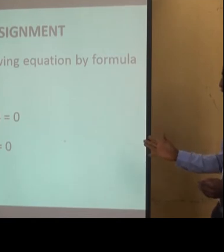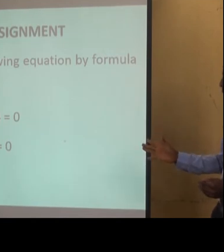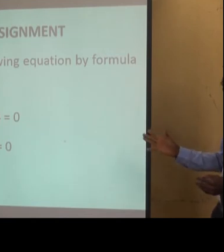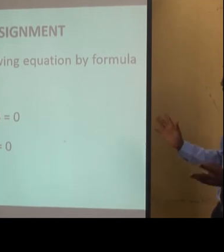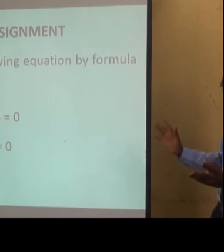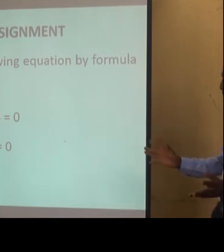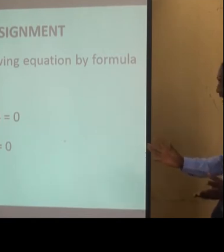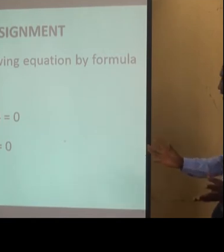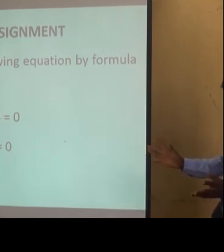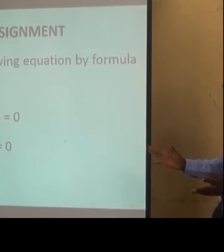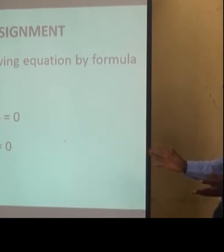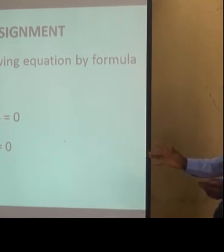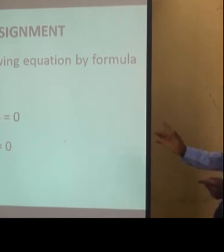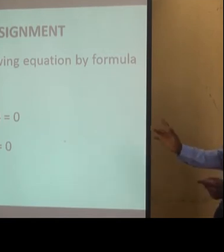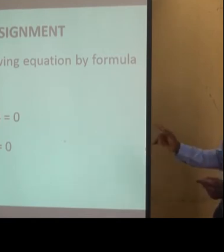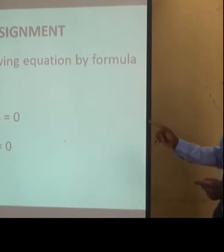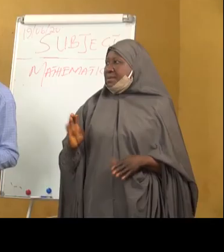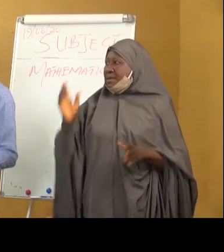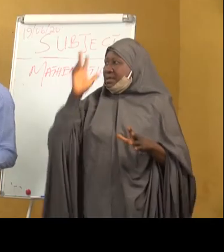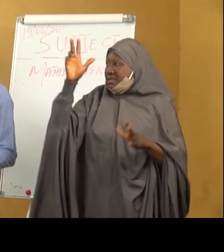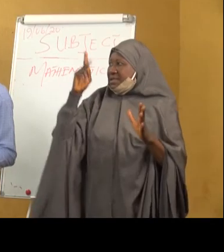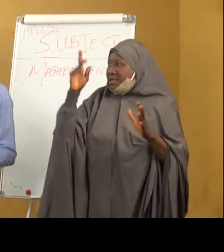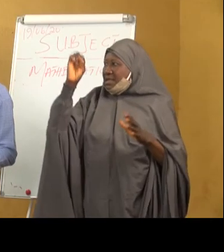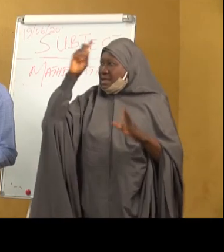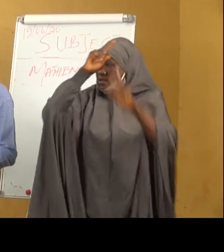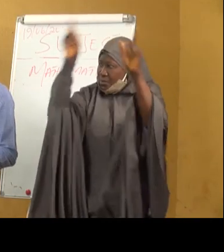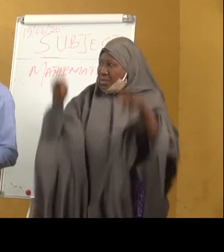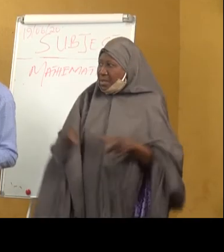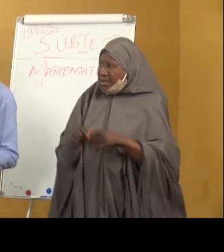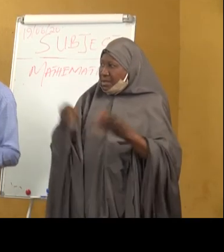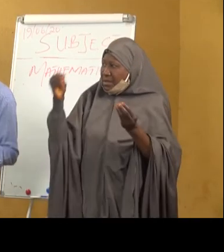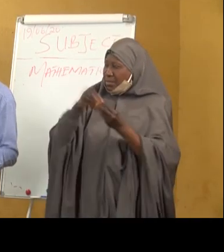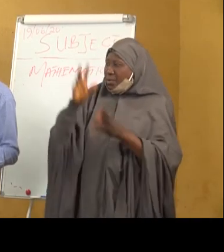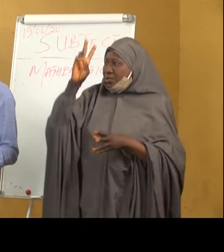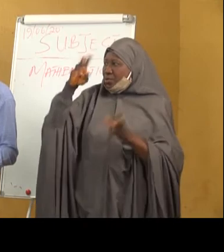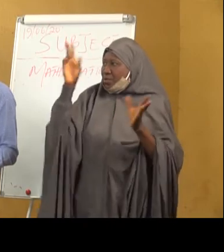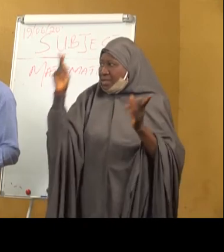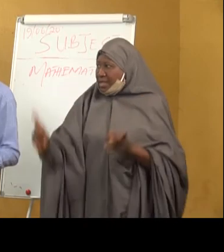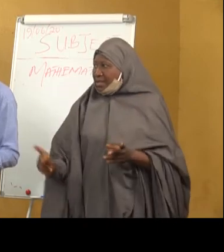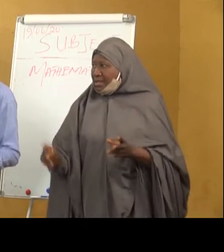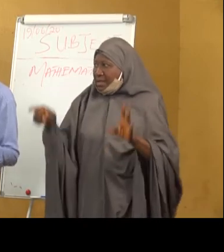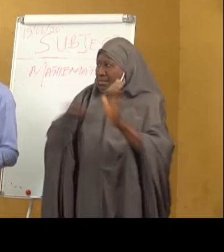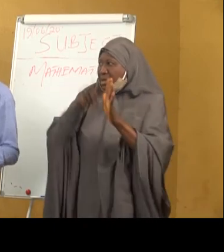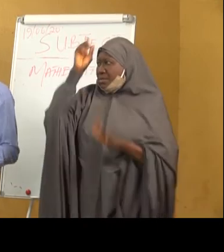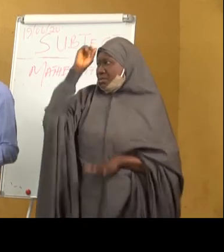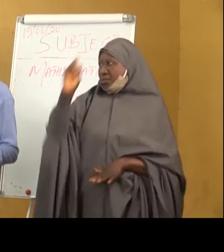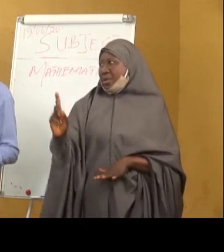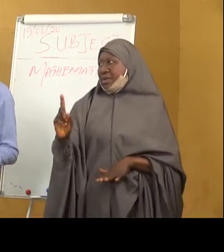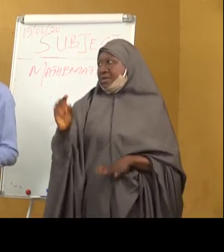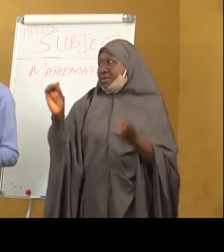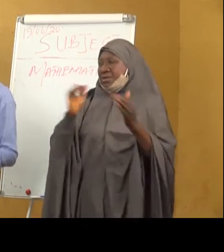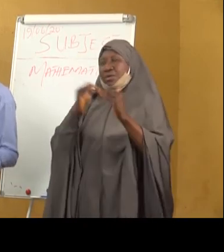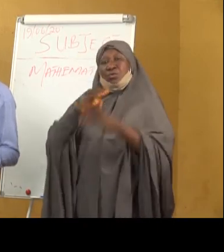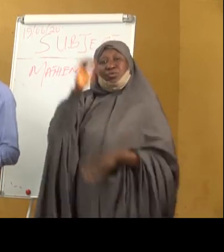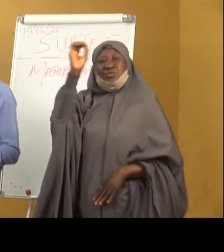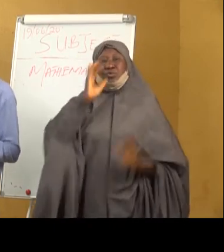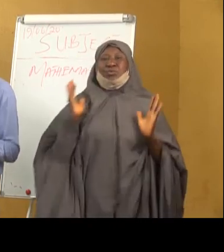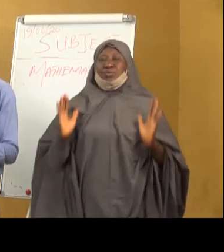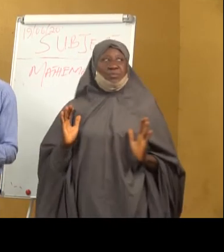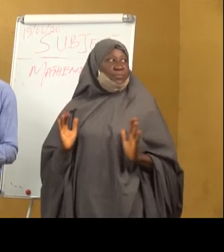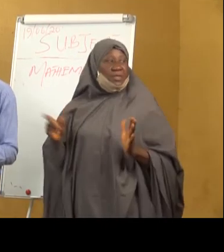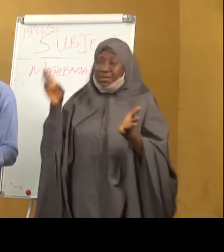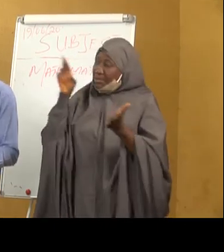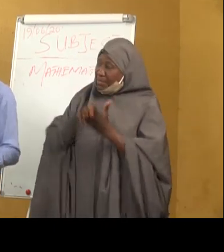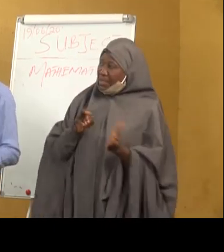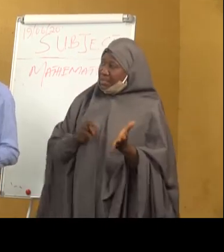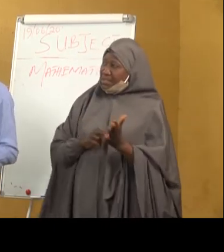to 0. B, 3k squared plus 2k minus 1 equals to 0. I